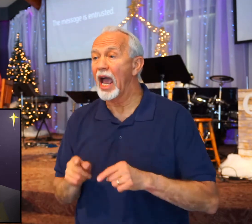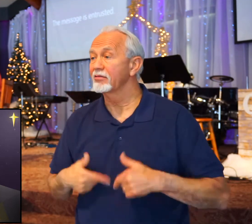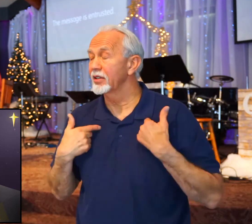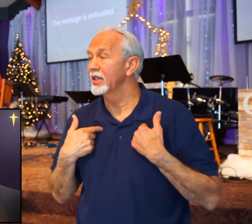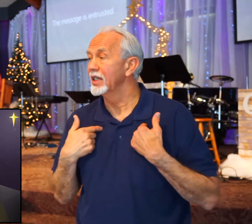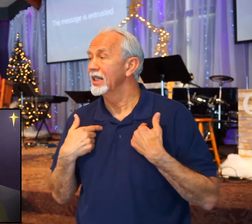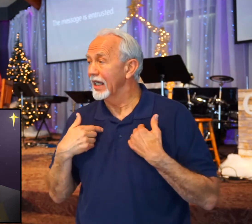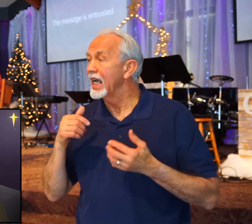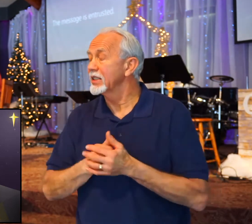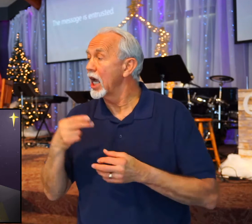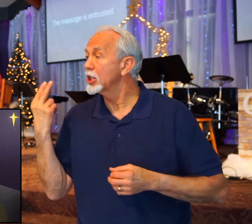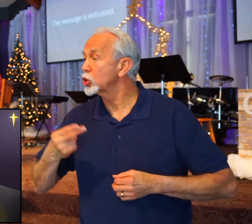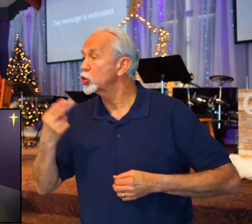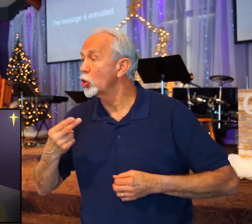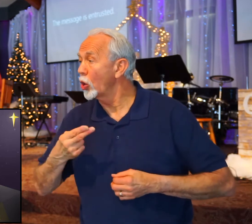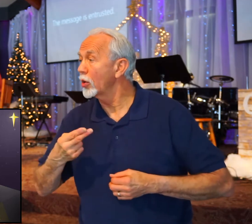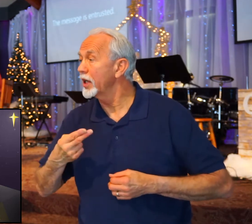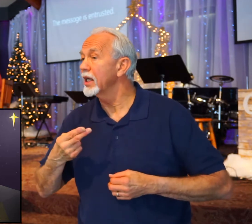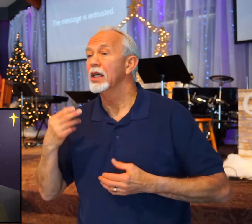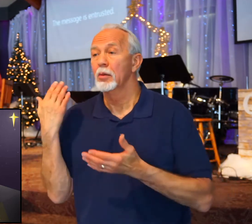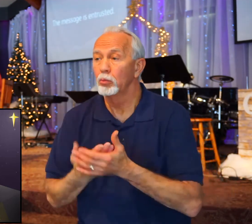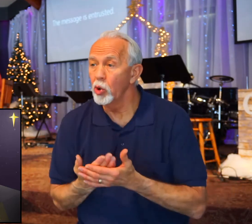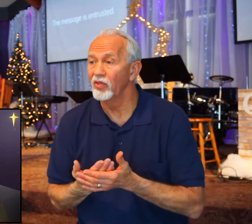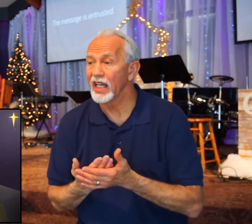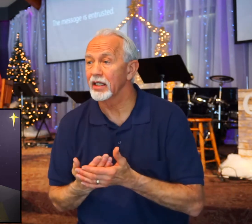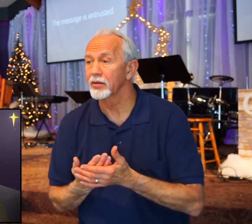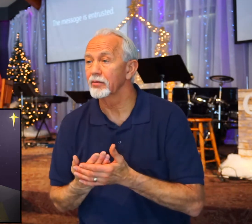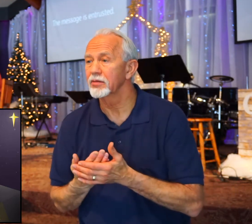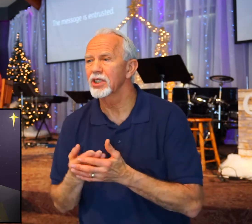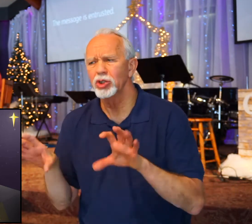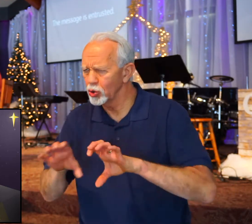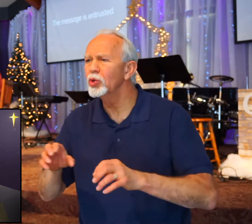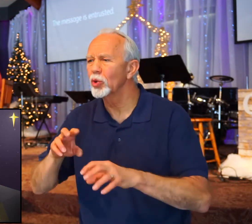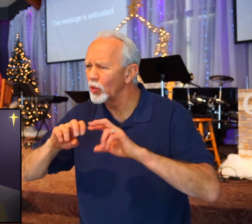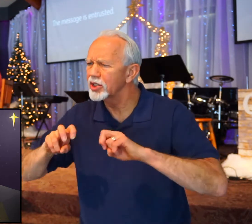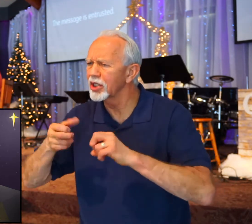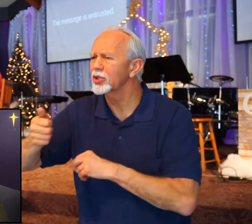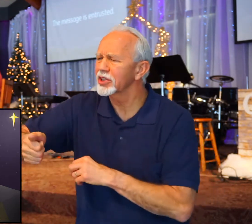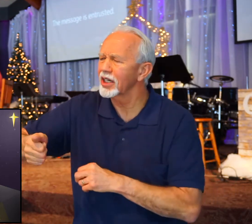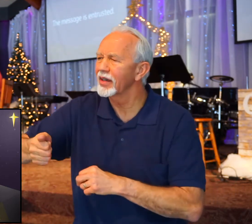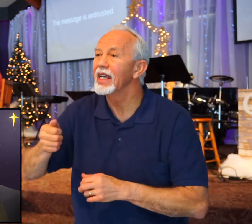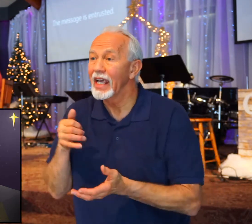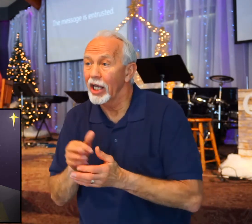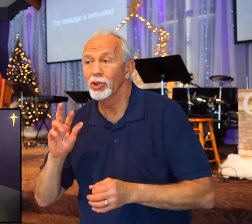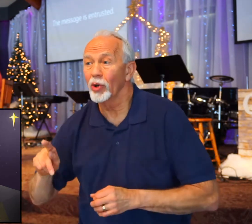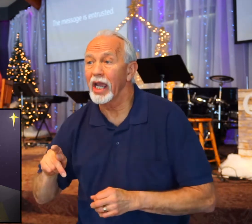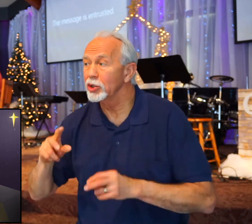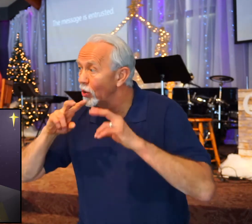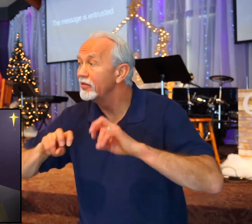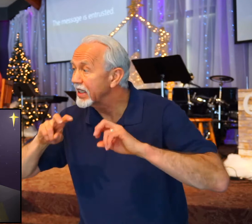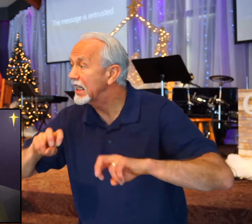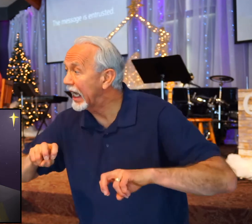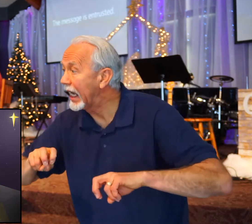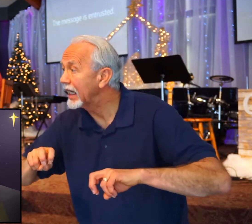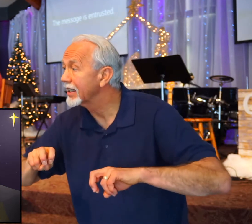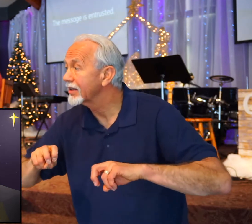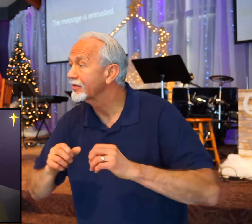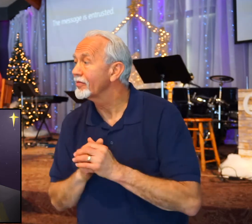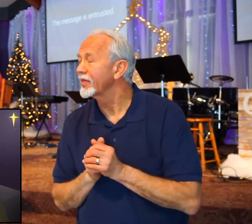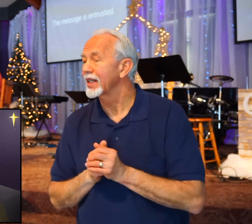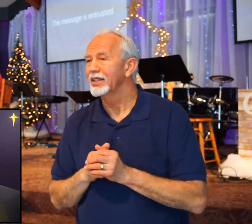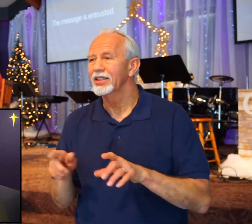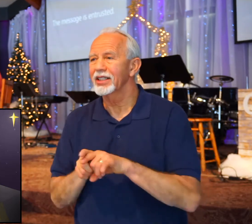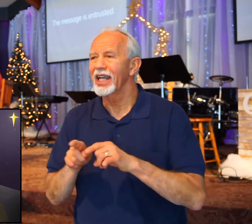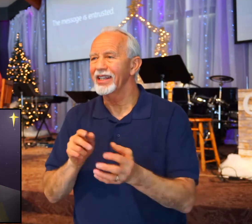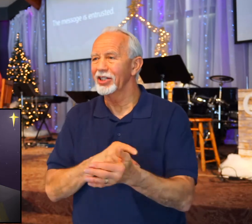It's historically verifiable. Just do some research. It's okay to investigate, just like